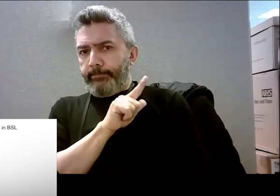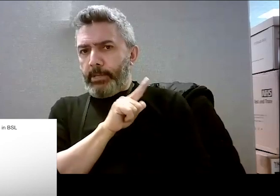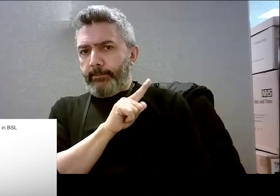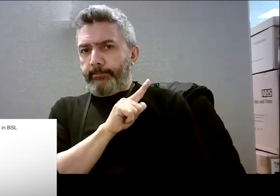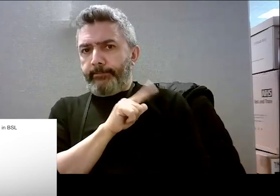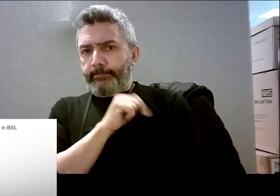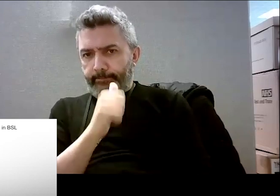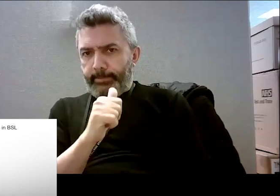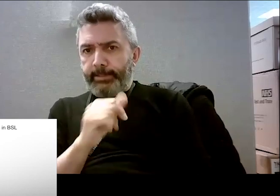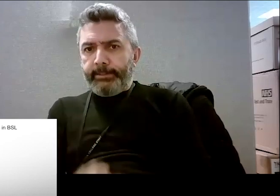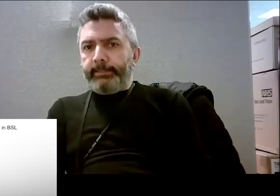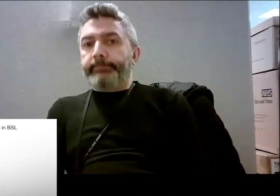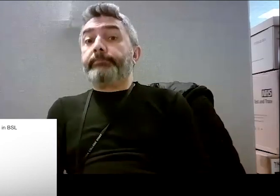why.